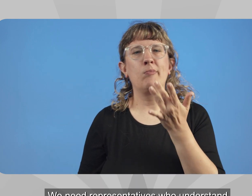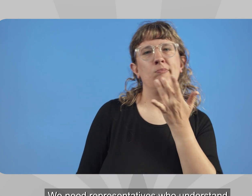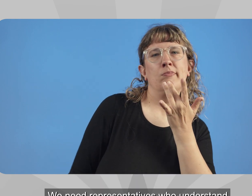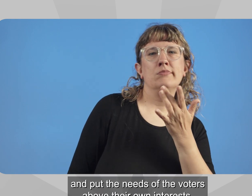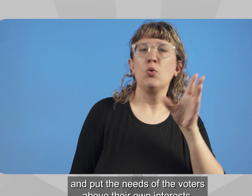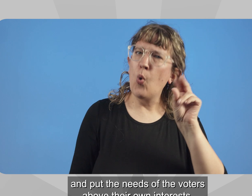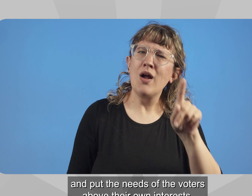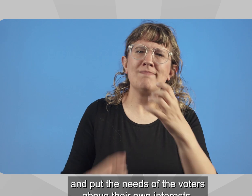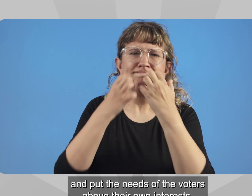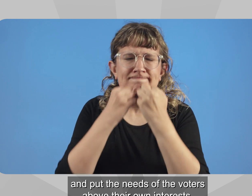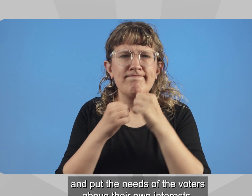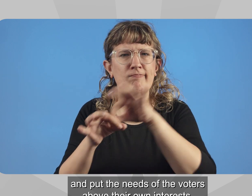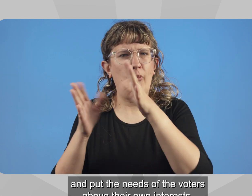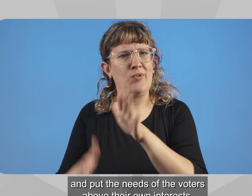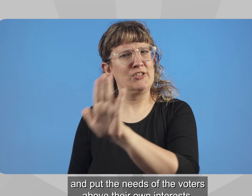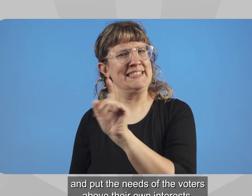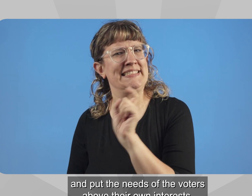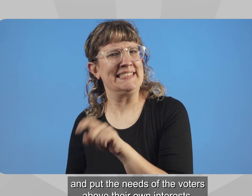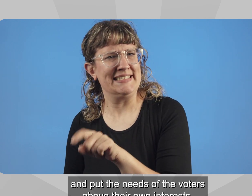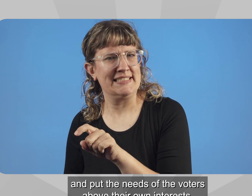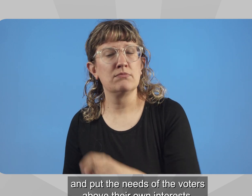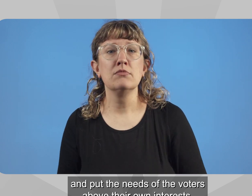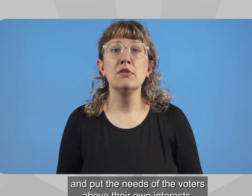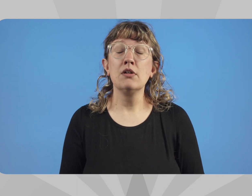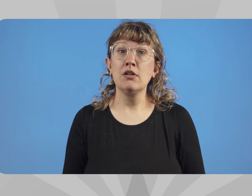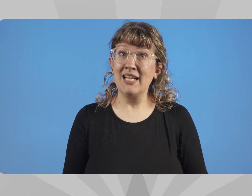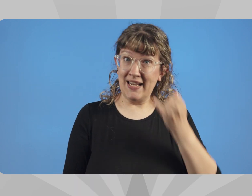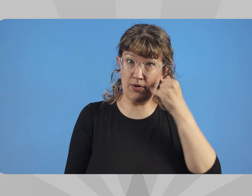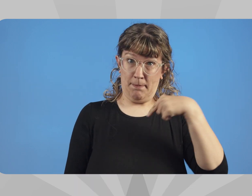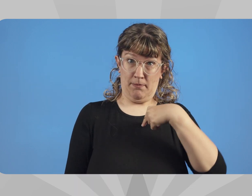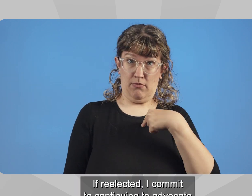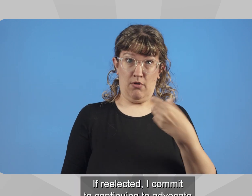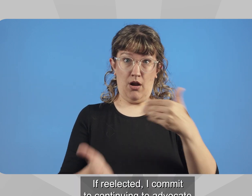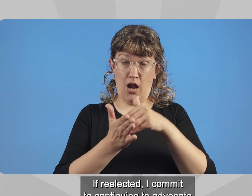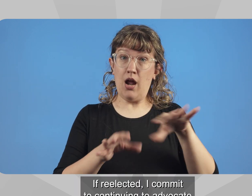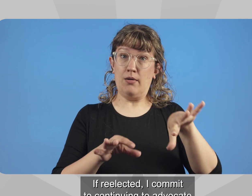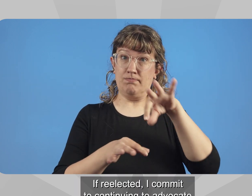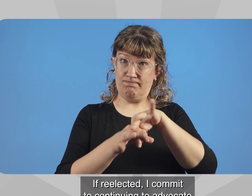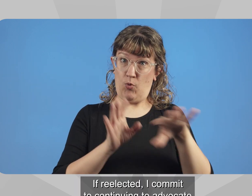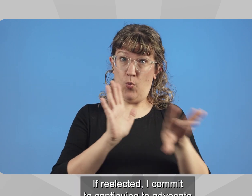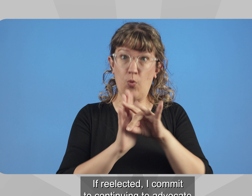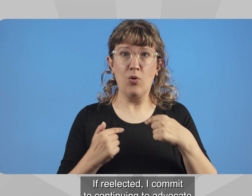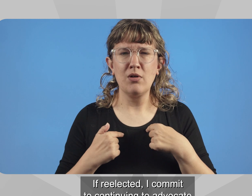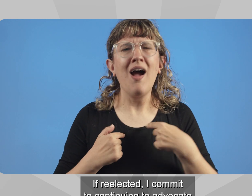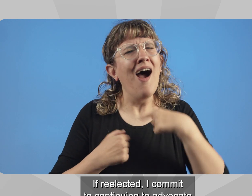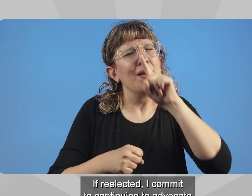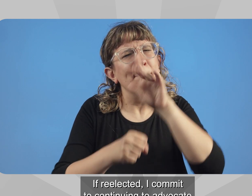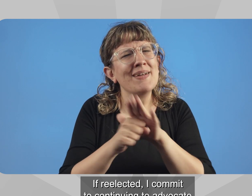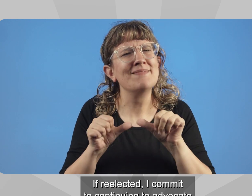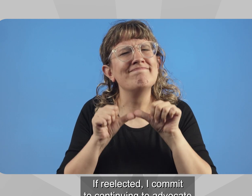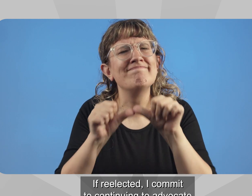who understand and put the needs of the voters above their own interests. If re-elected, I commit